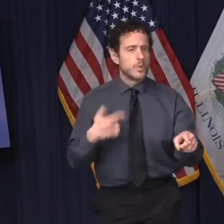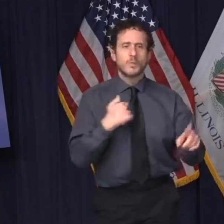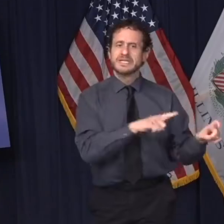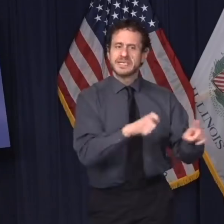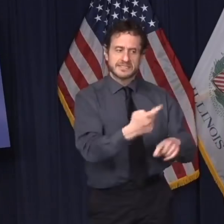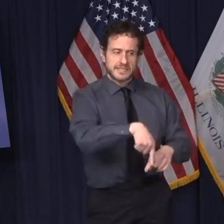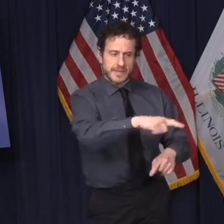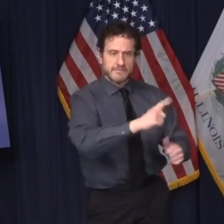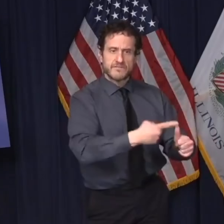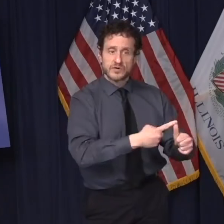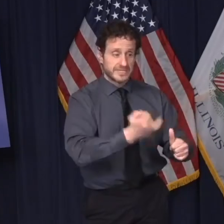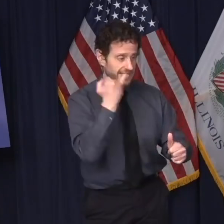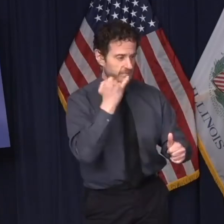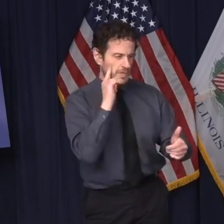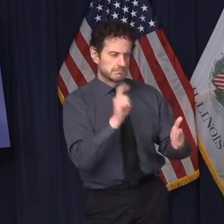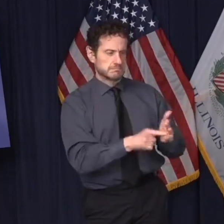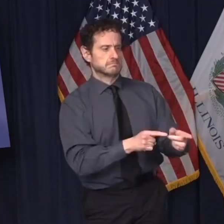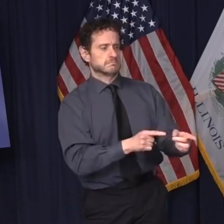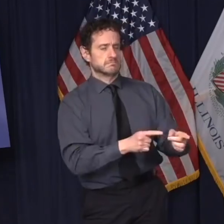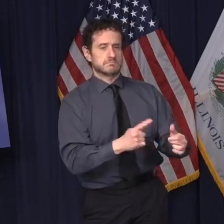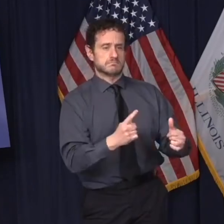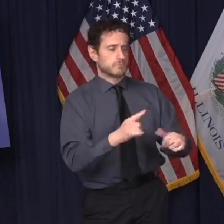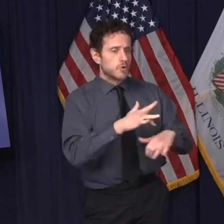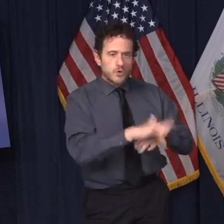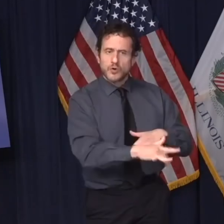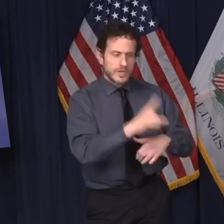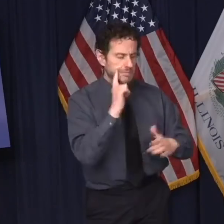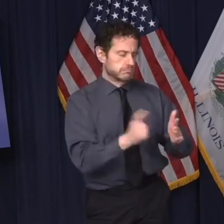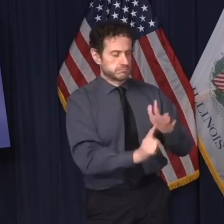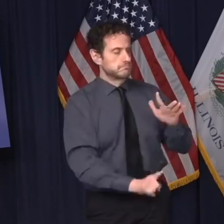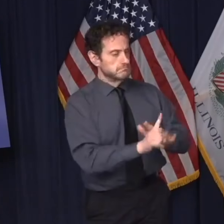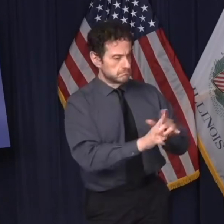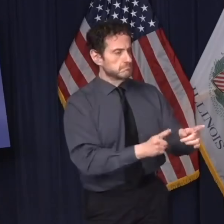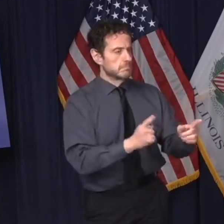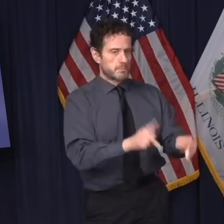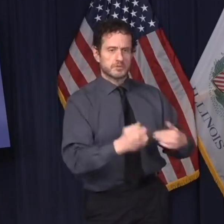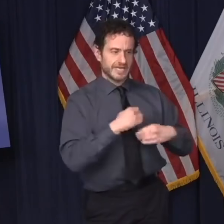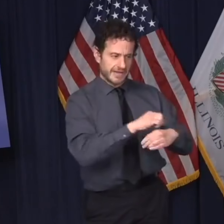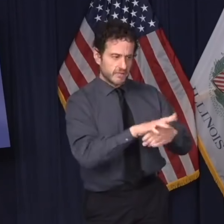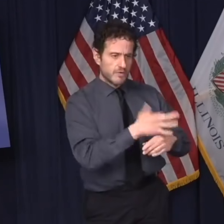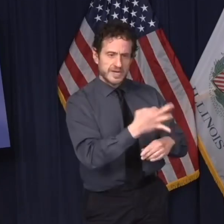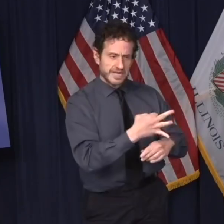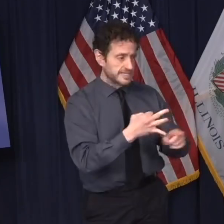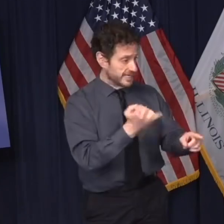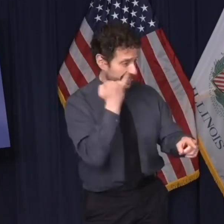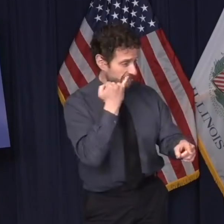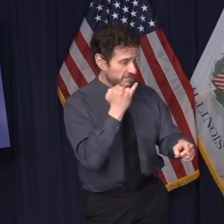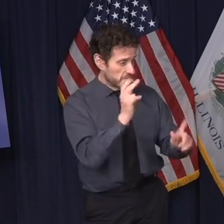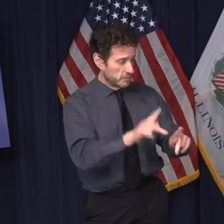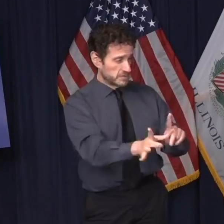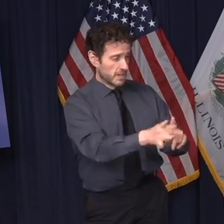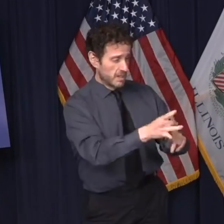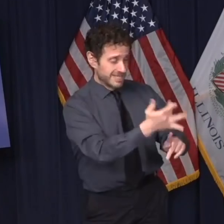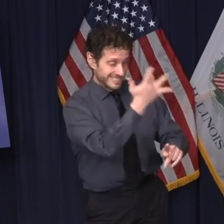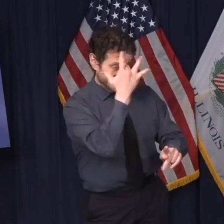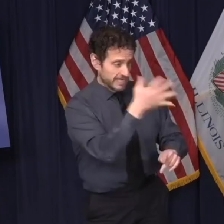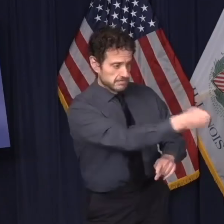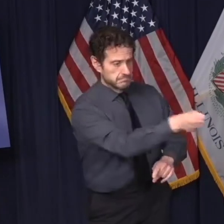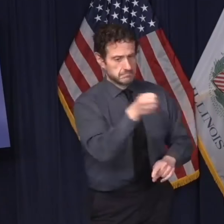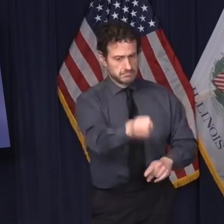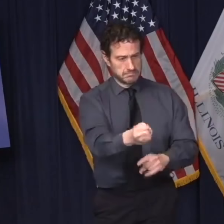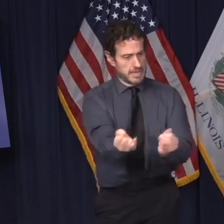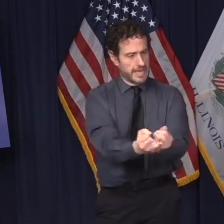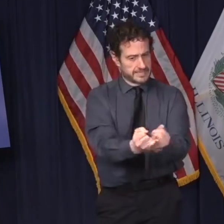allowing us to identify early the presence of COVID-19 in a facility and to isolate those cases before widespread